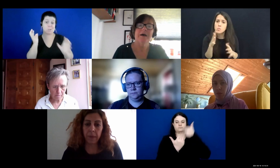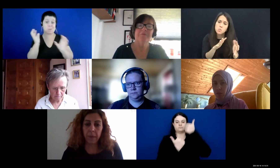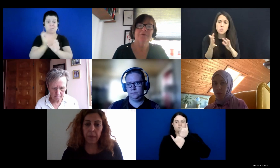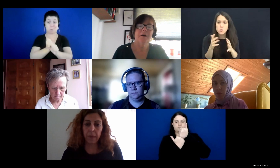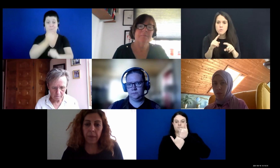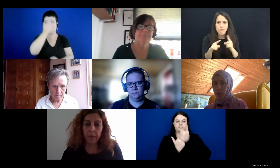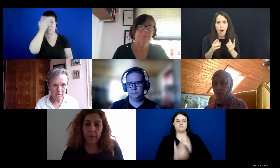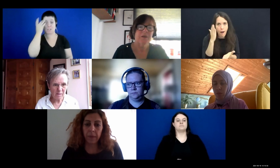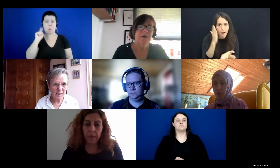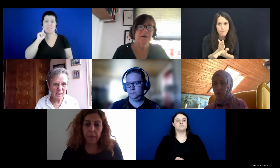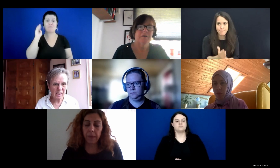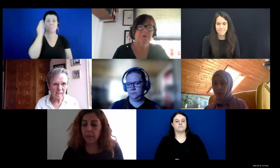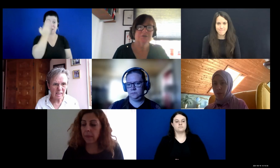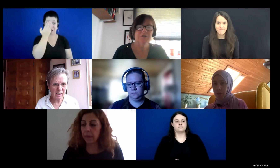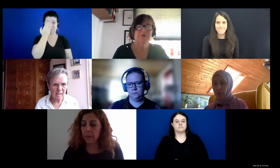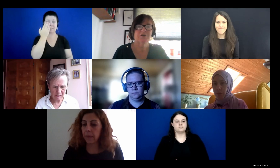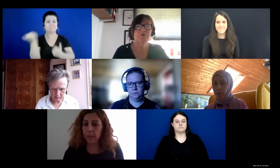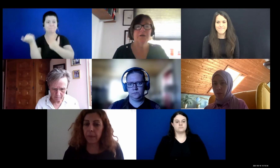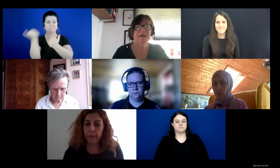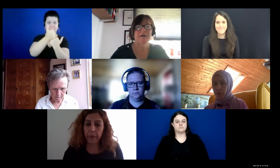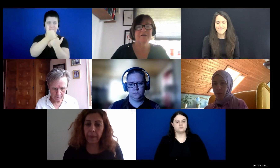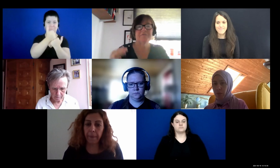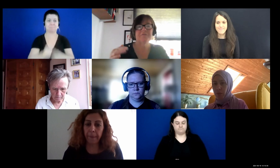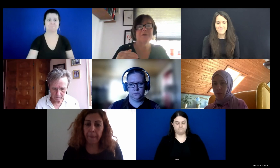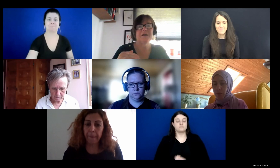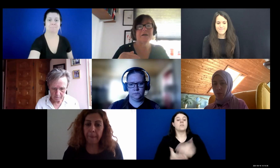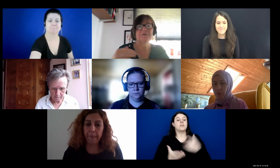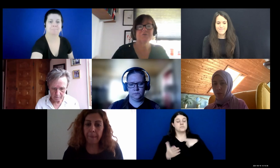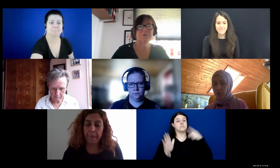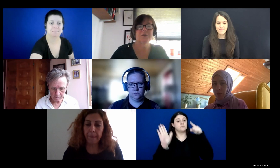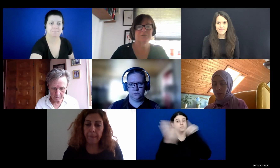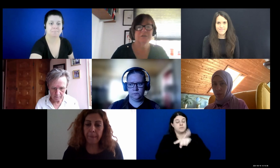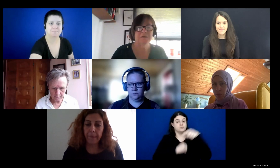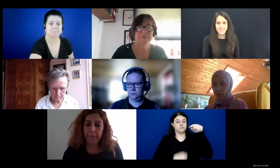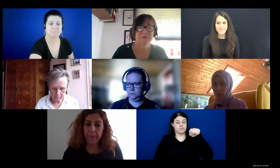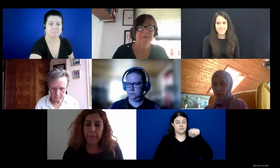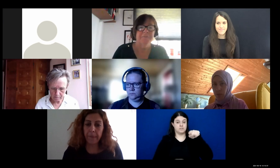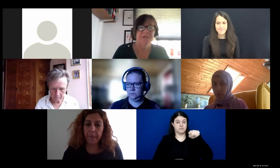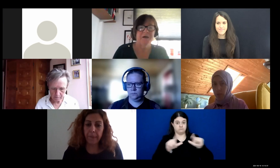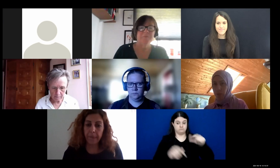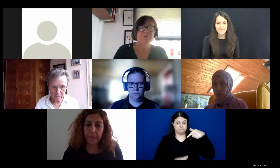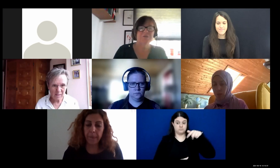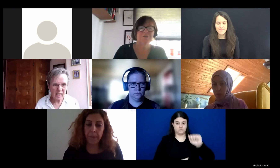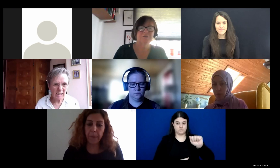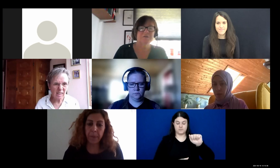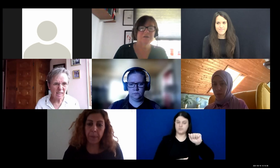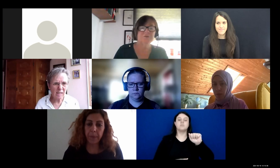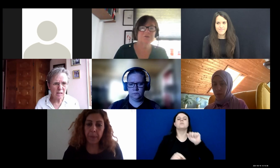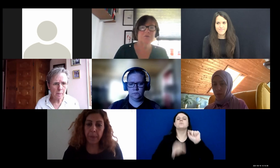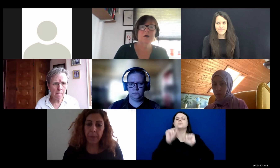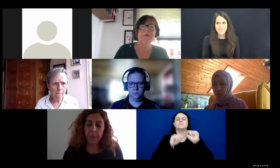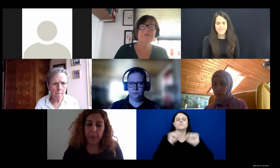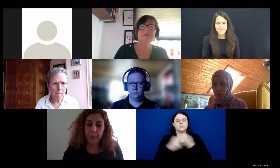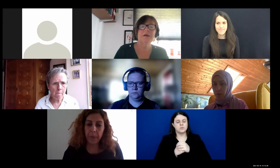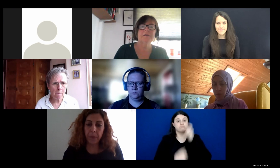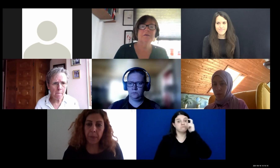We have a question in the Q&A, and I suggest we jump to this, which is an